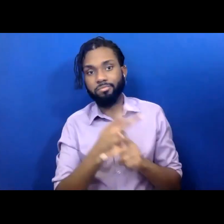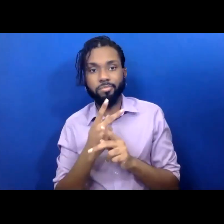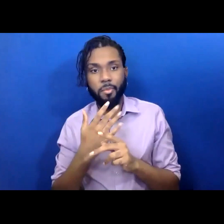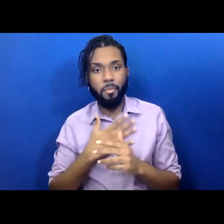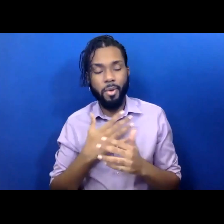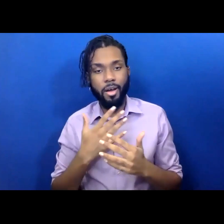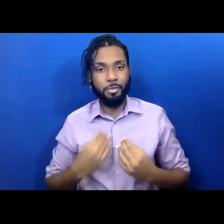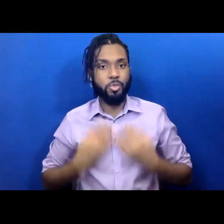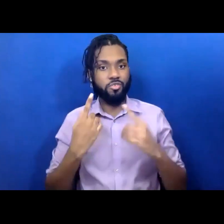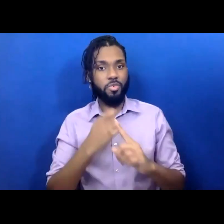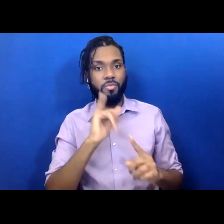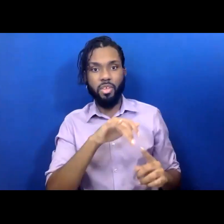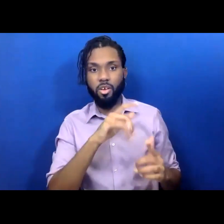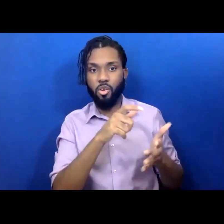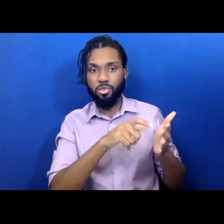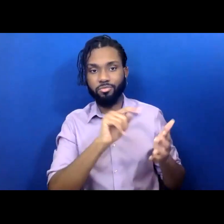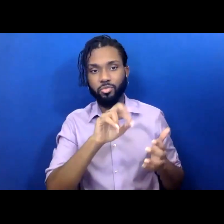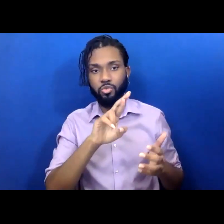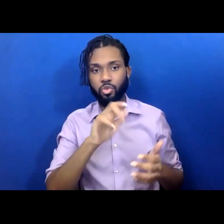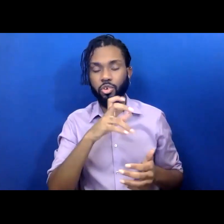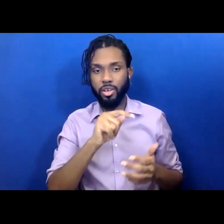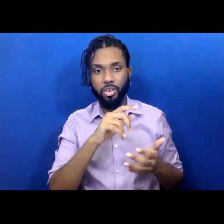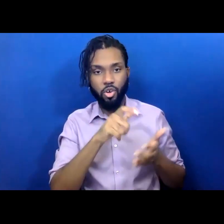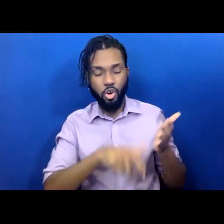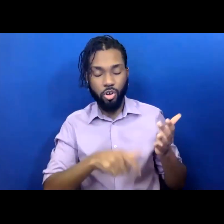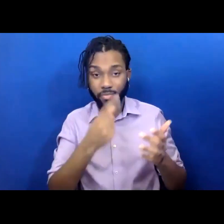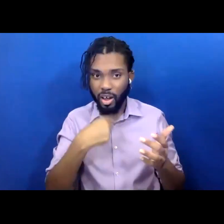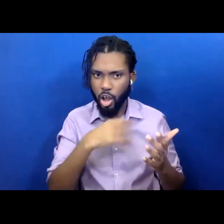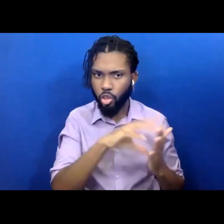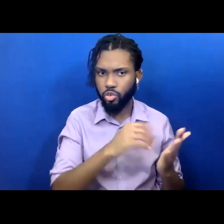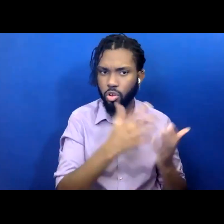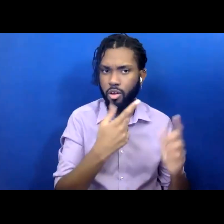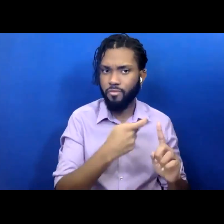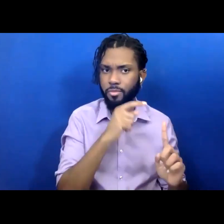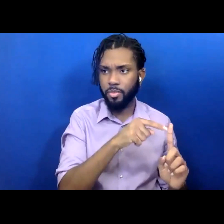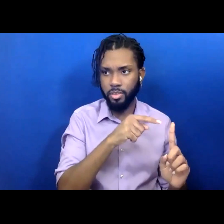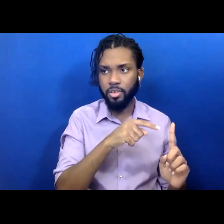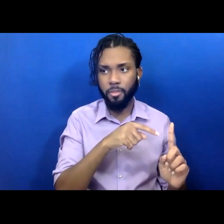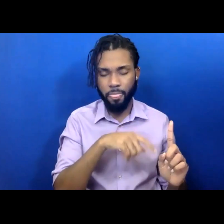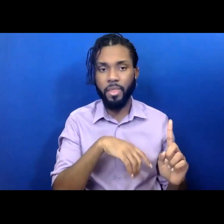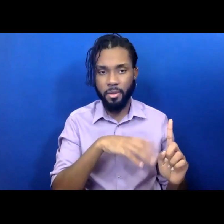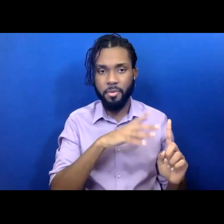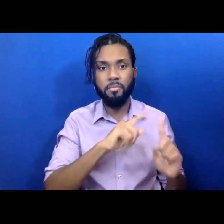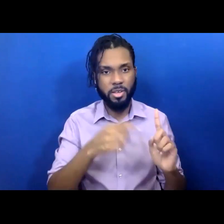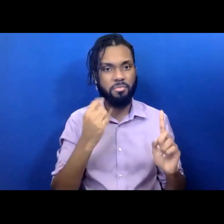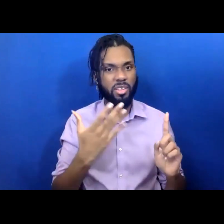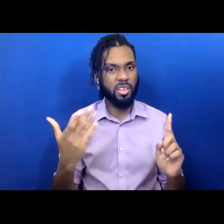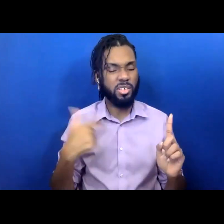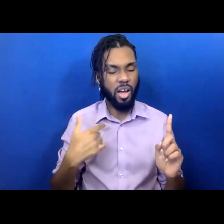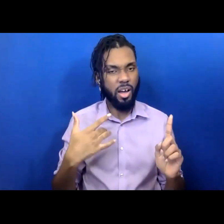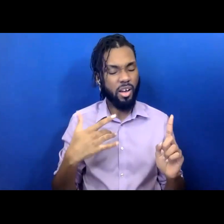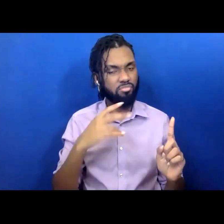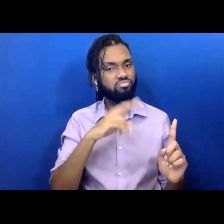because as much as I learned a lot from reading the Target article, there were also a lot of things that I was very familiar with